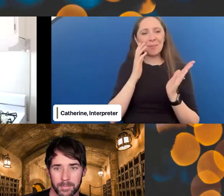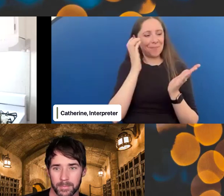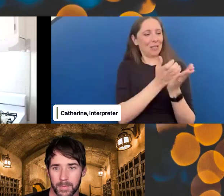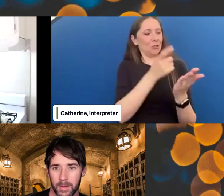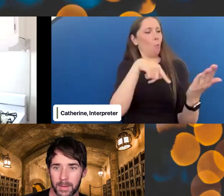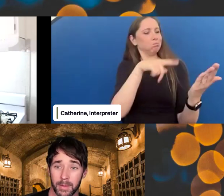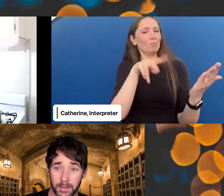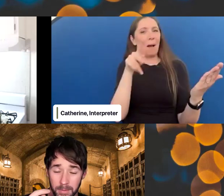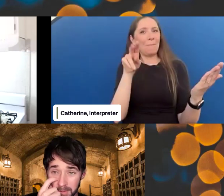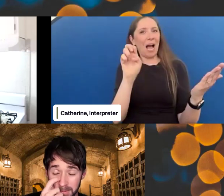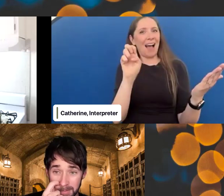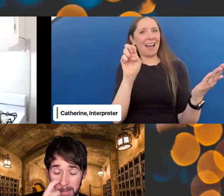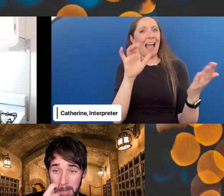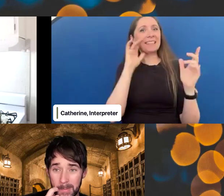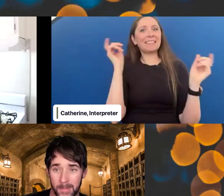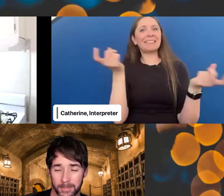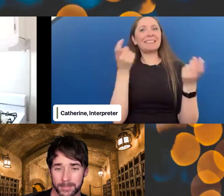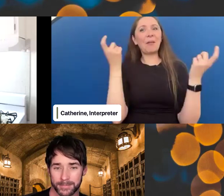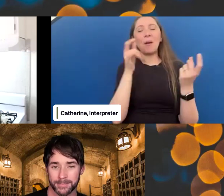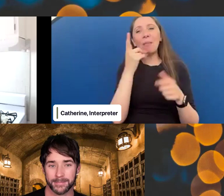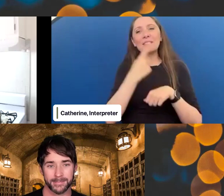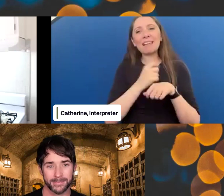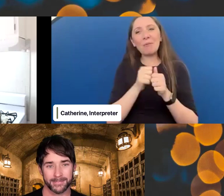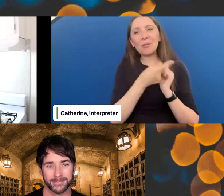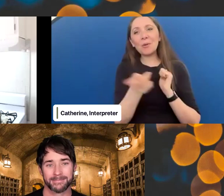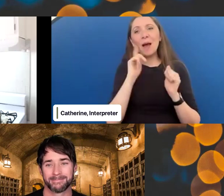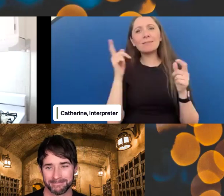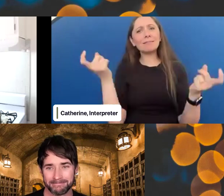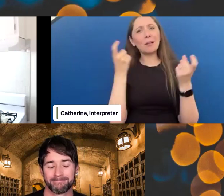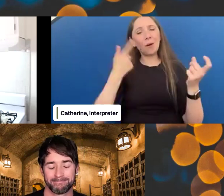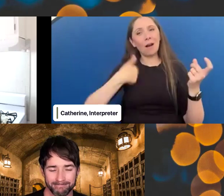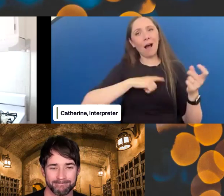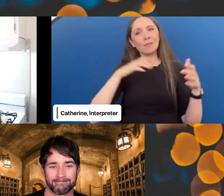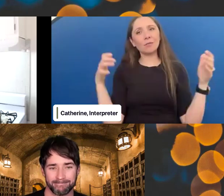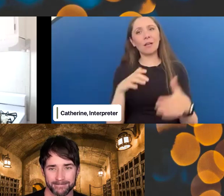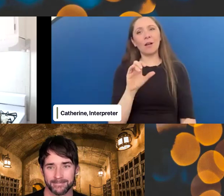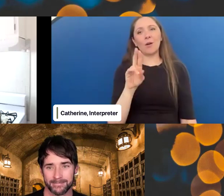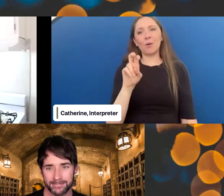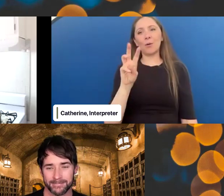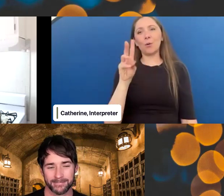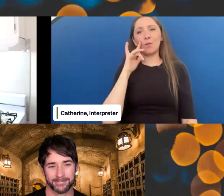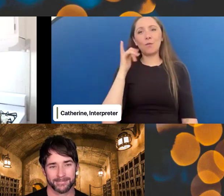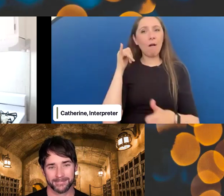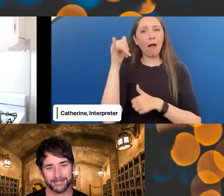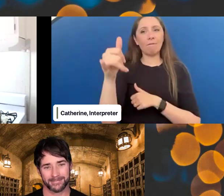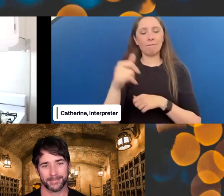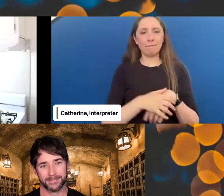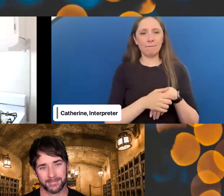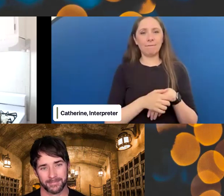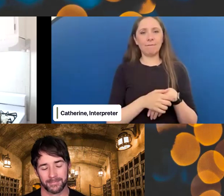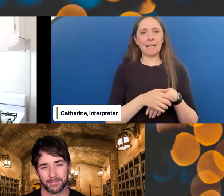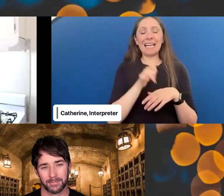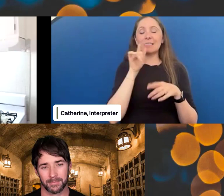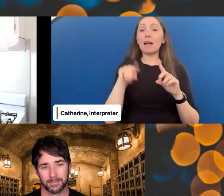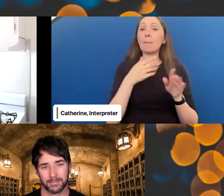Mother's Day with you all. And just, us. Let's celebrate us. Crew for life. Again, it's not about the journey